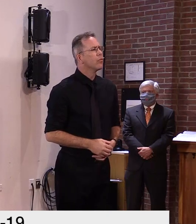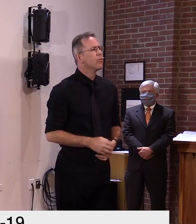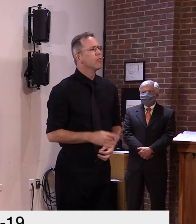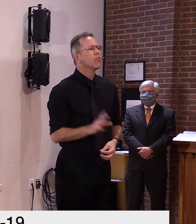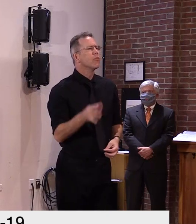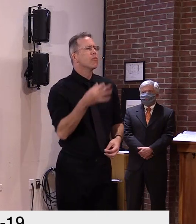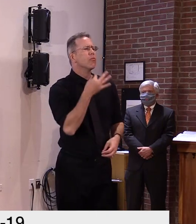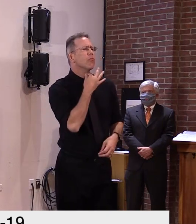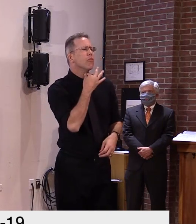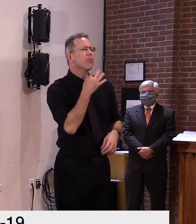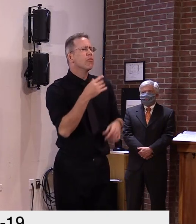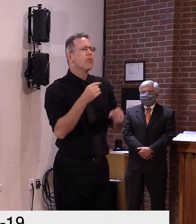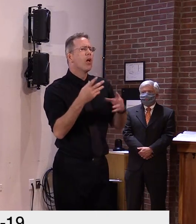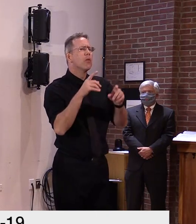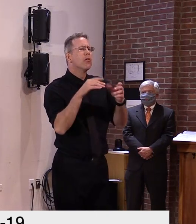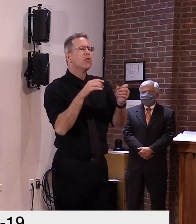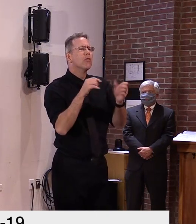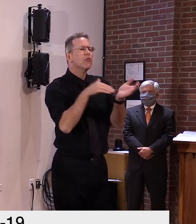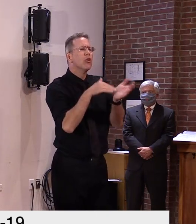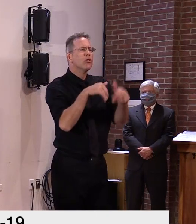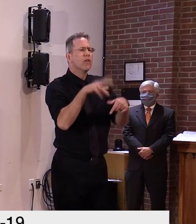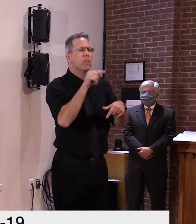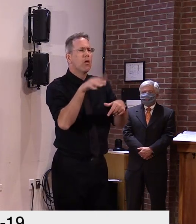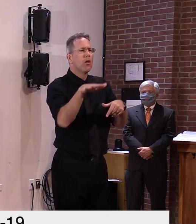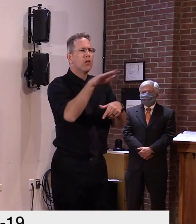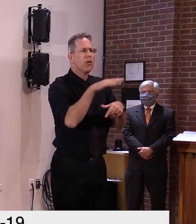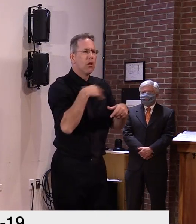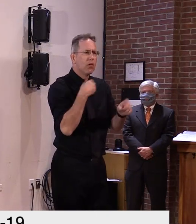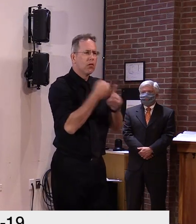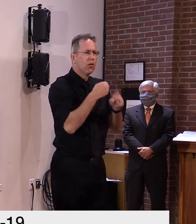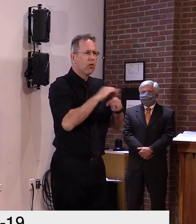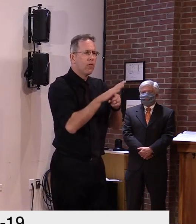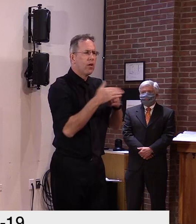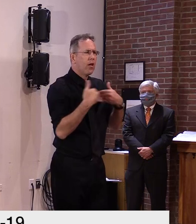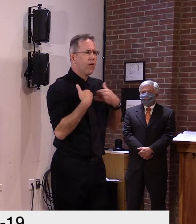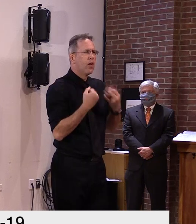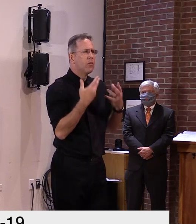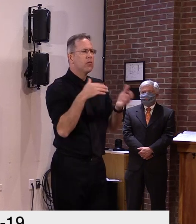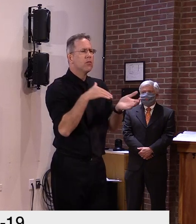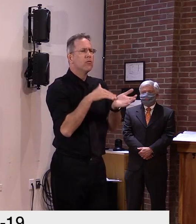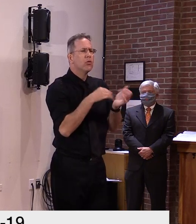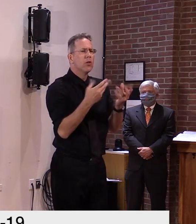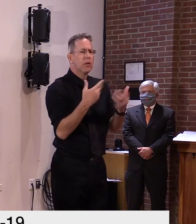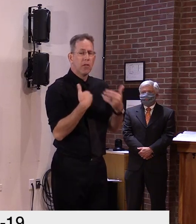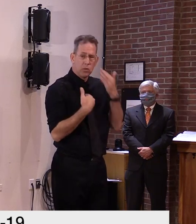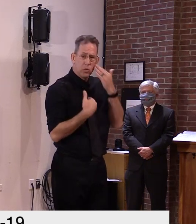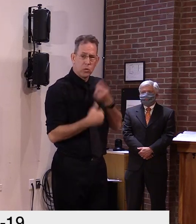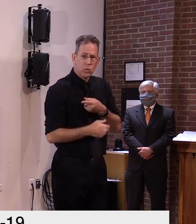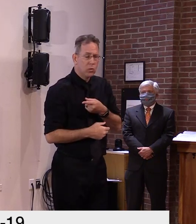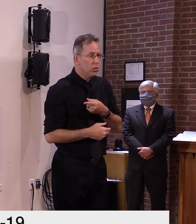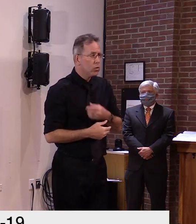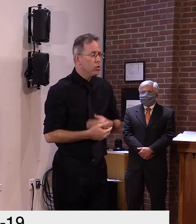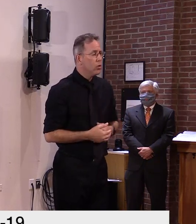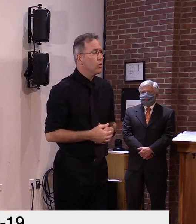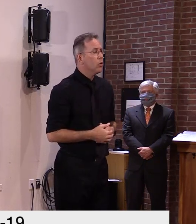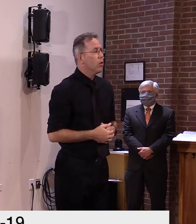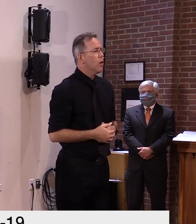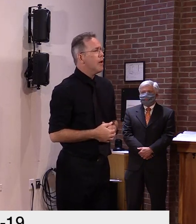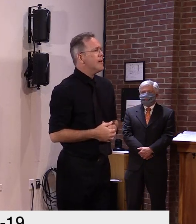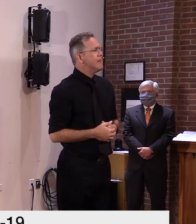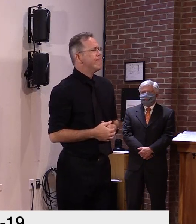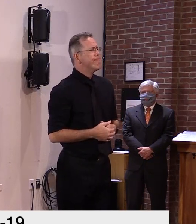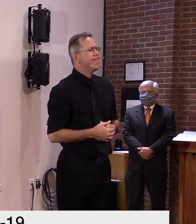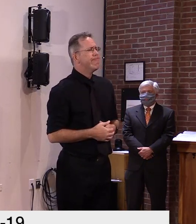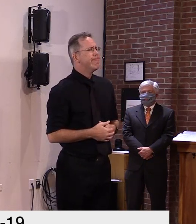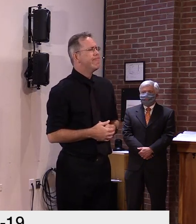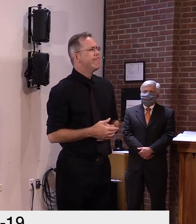tested positive since we've begun this pandemic? Yeah, I don't. We've kind of lumped them into a